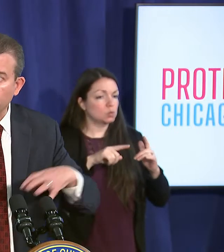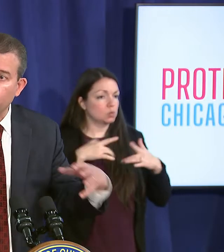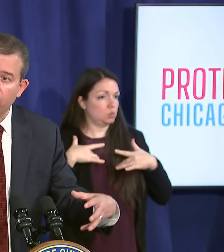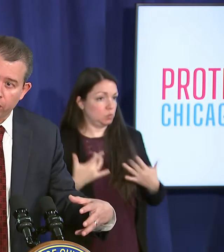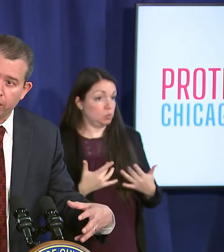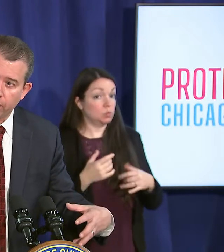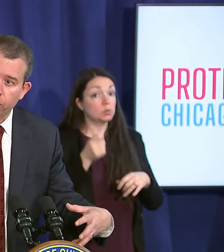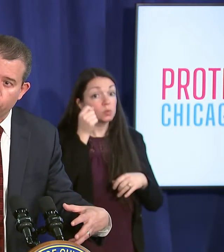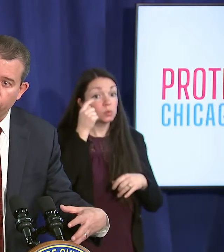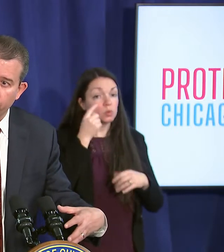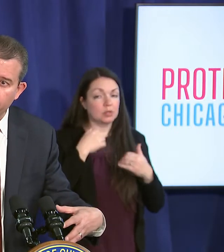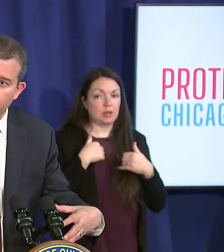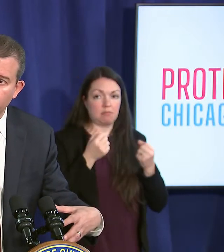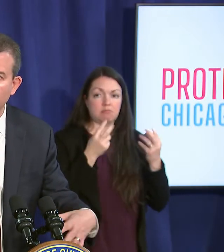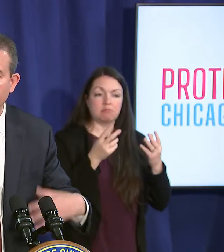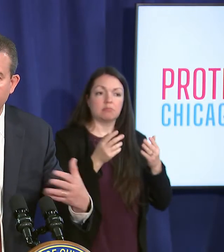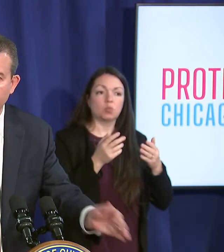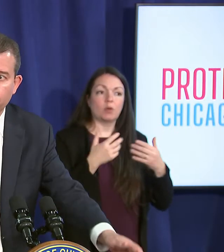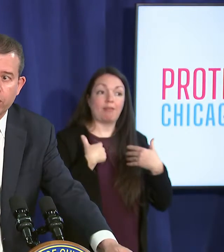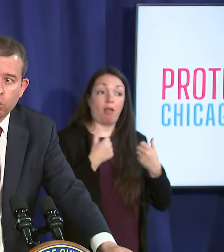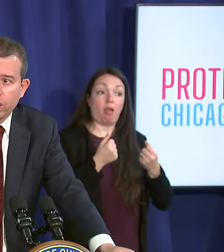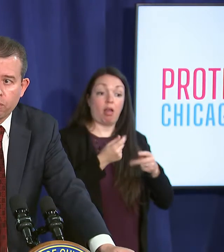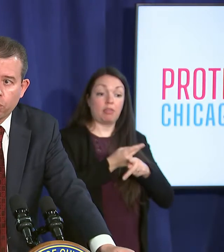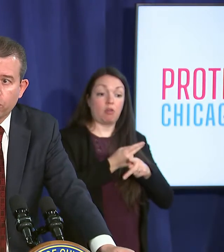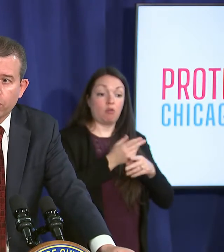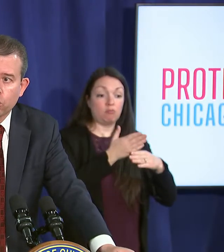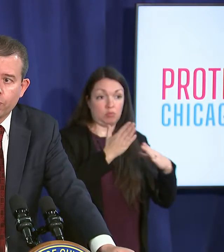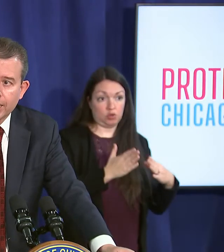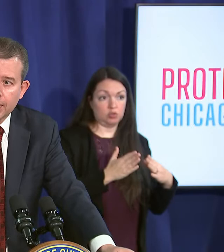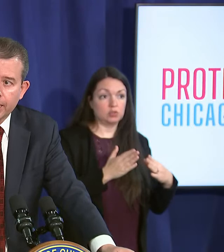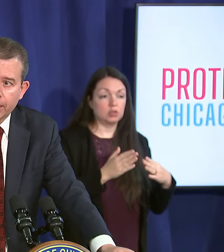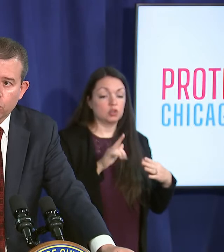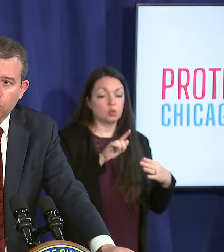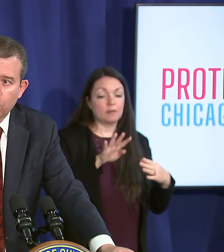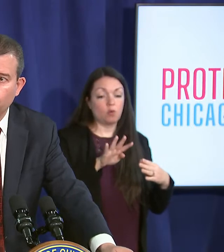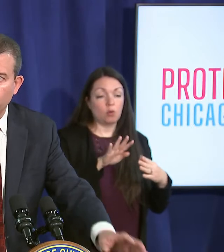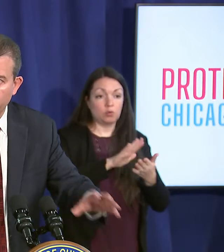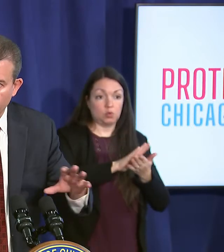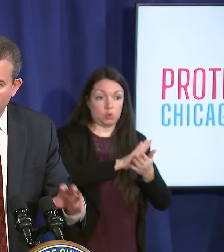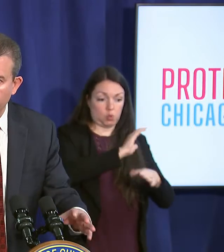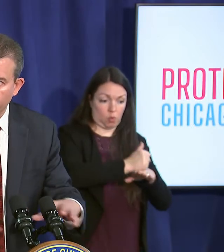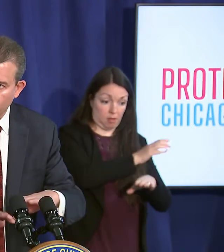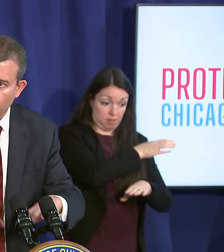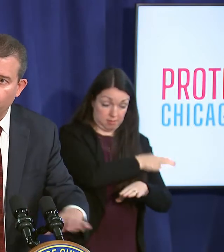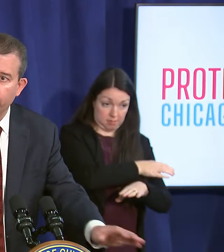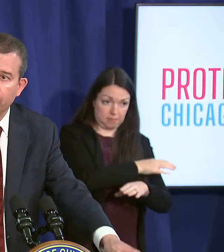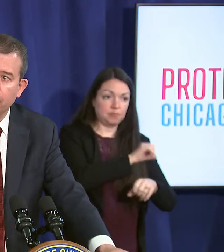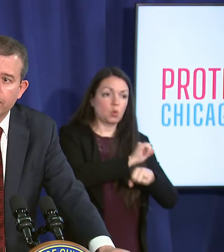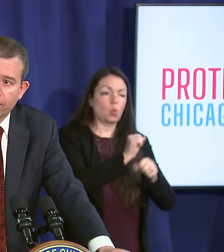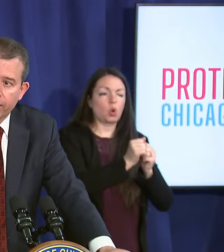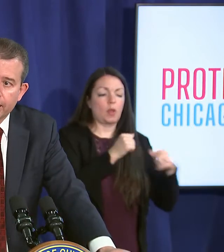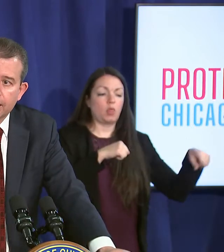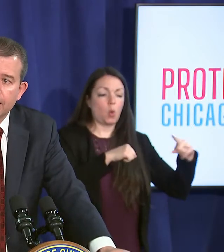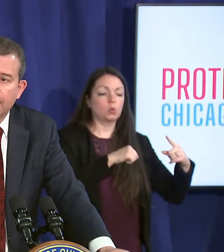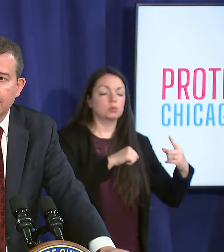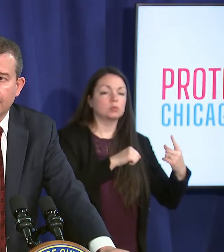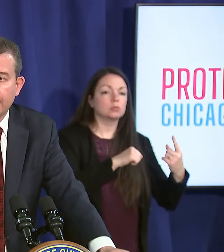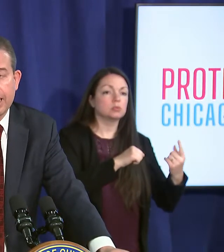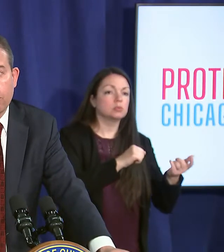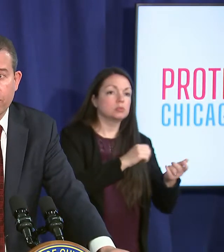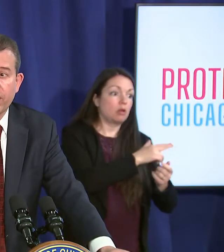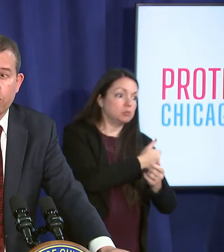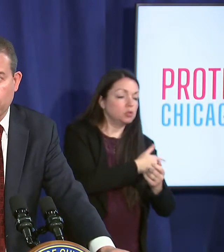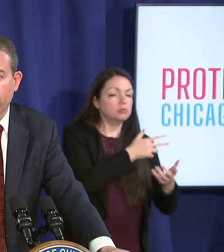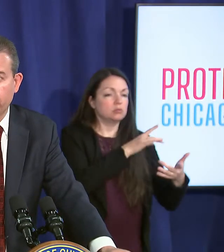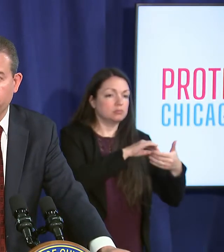mind we have multiple healthcare partners, and so we have including 24 school-based clinics. So we work with our partners to coordinate all these events,